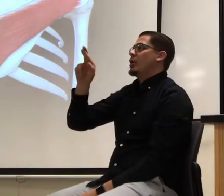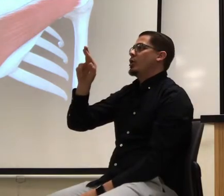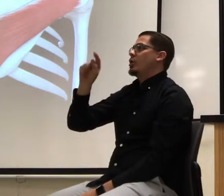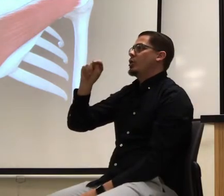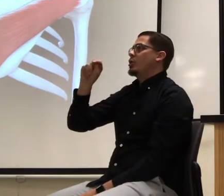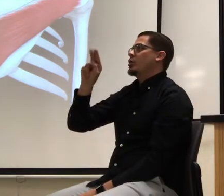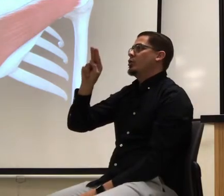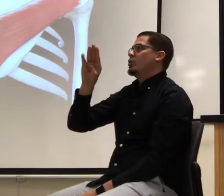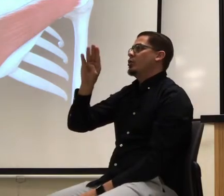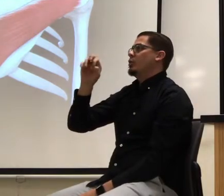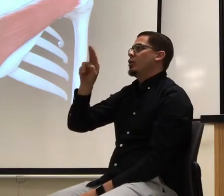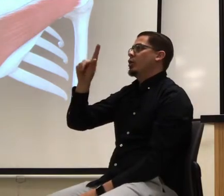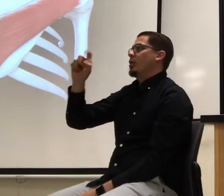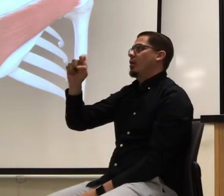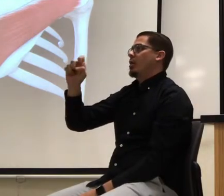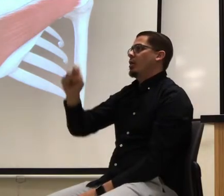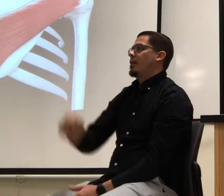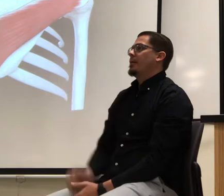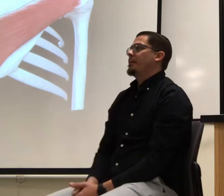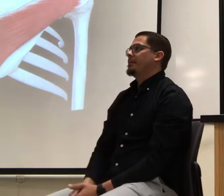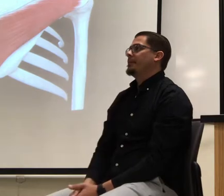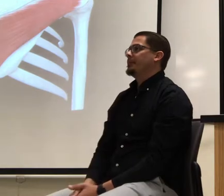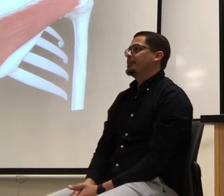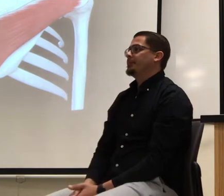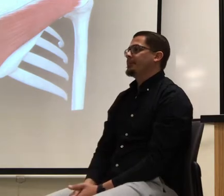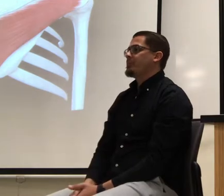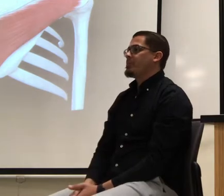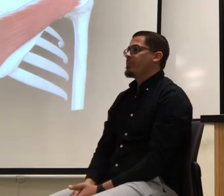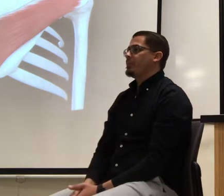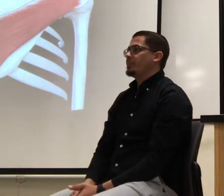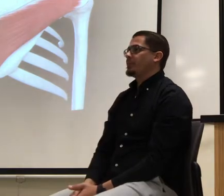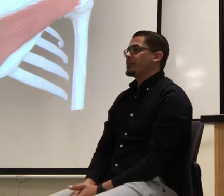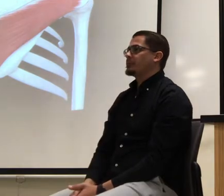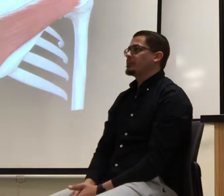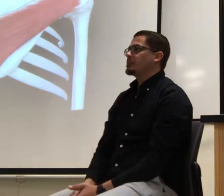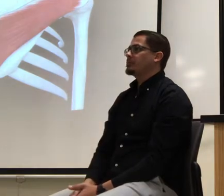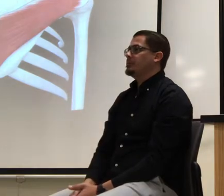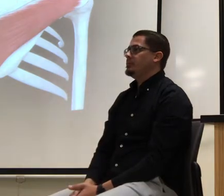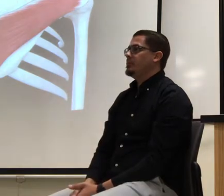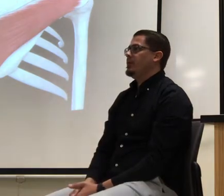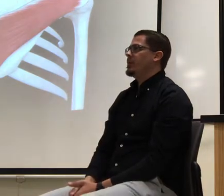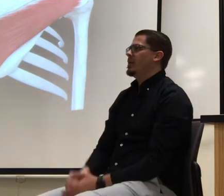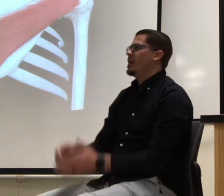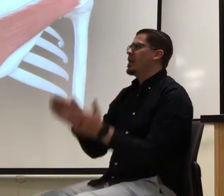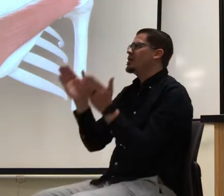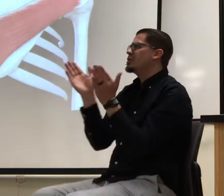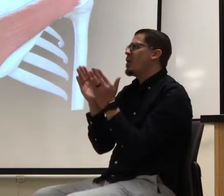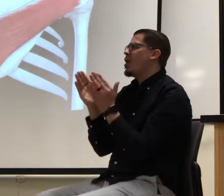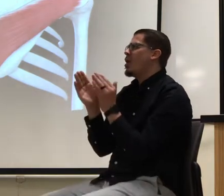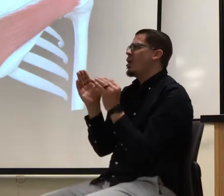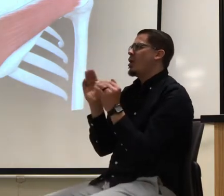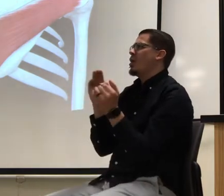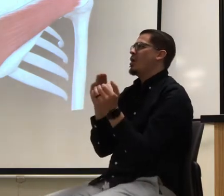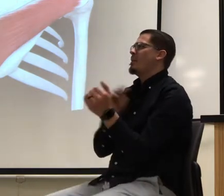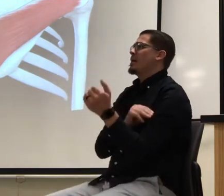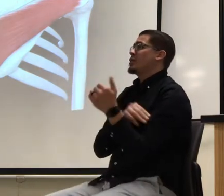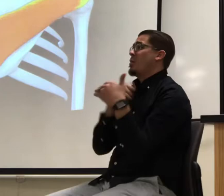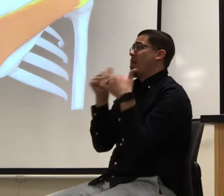this one, greater tubercle. That small muscle below this one is called the